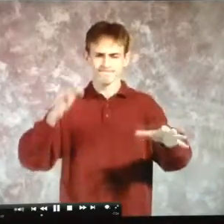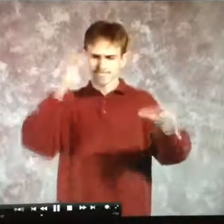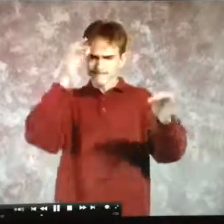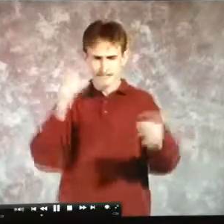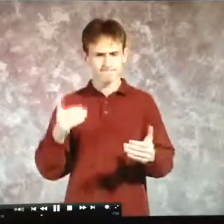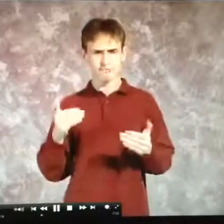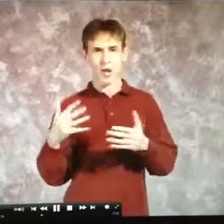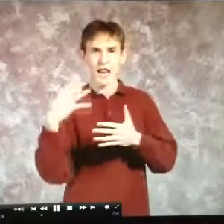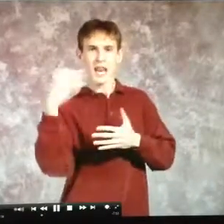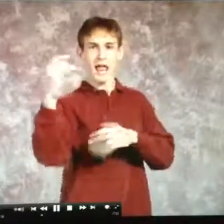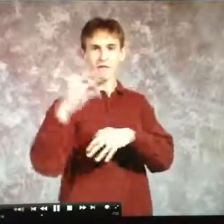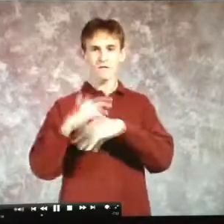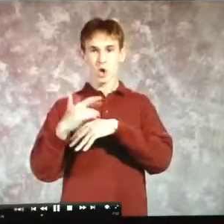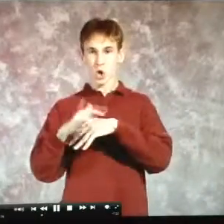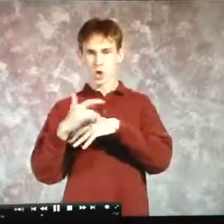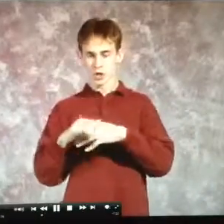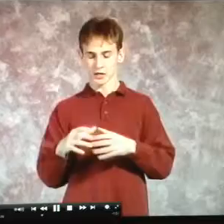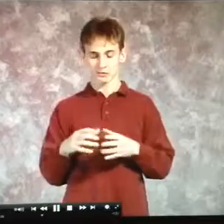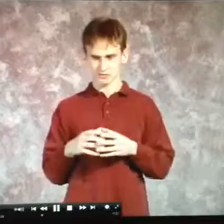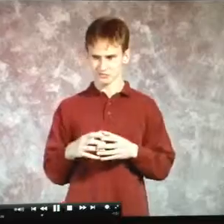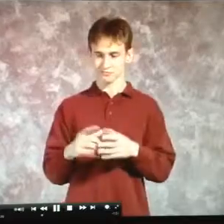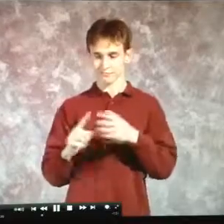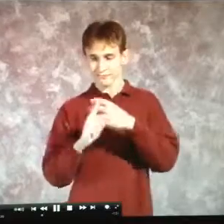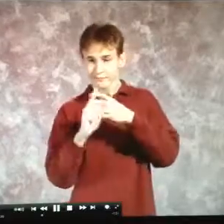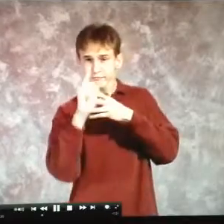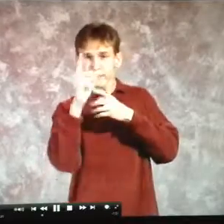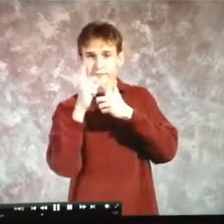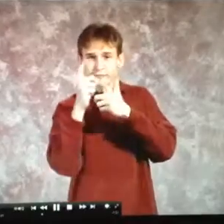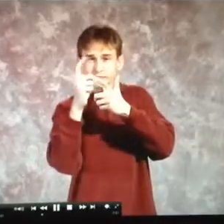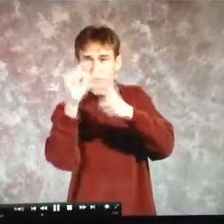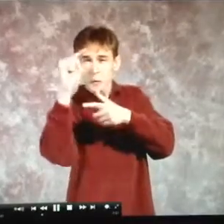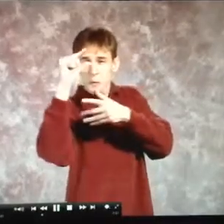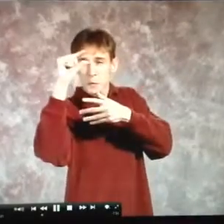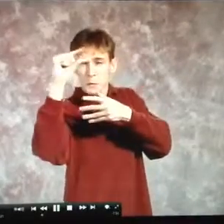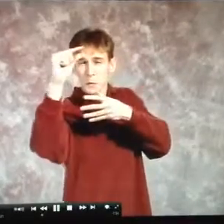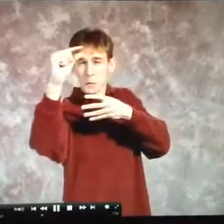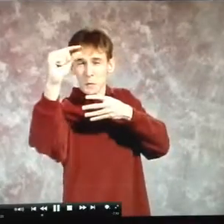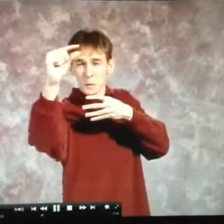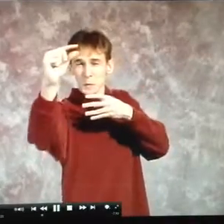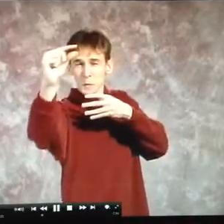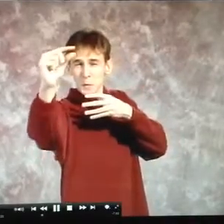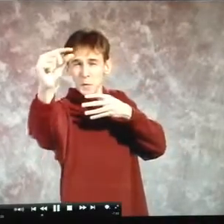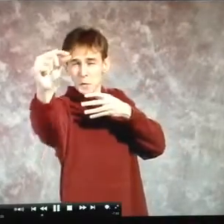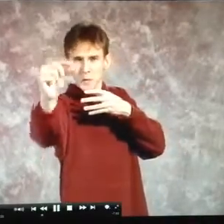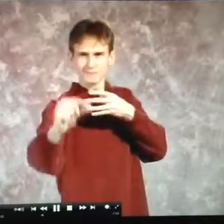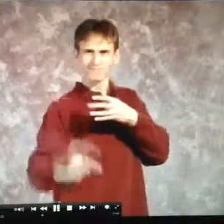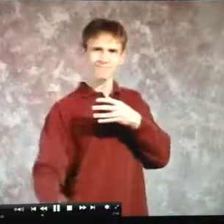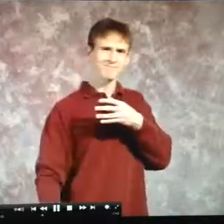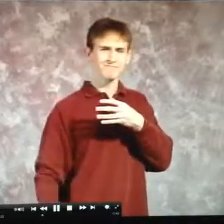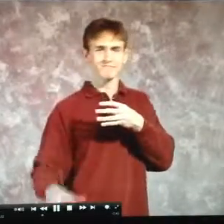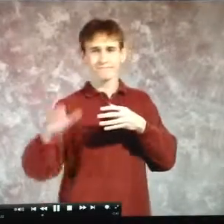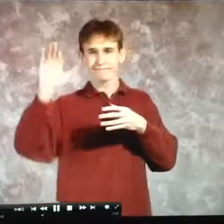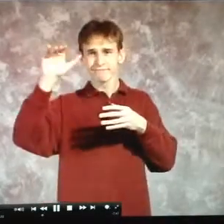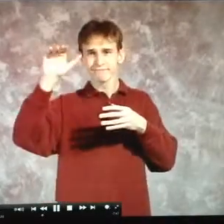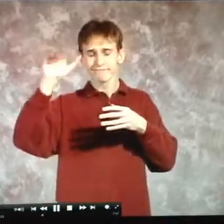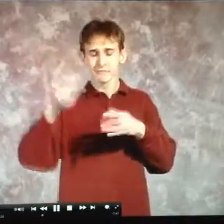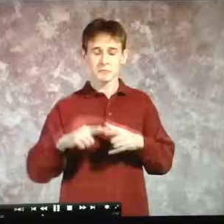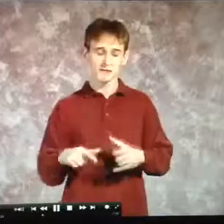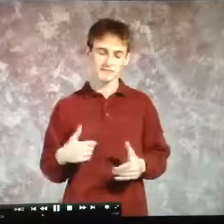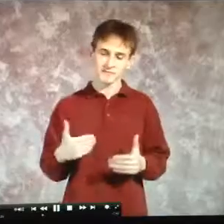He's big trouble, so he left early, and he took off running. We could barely see him. We're like, okay,